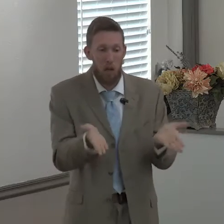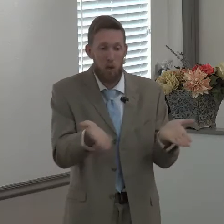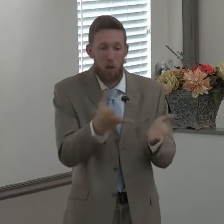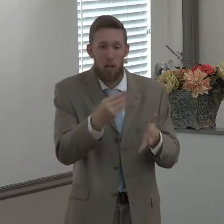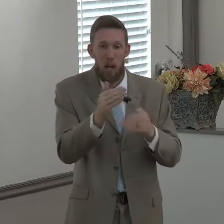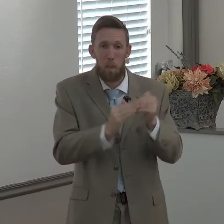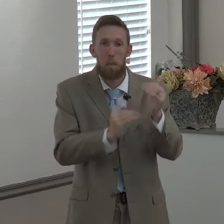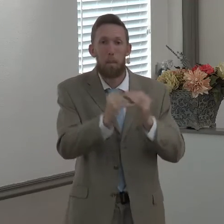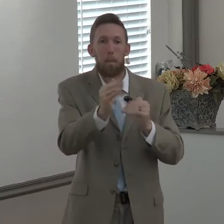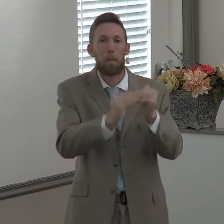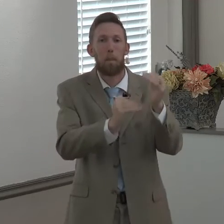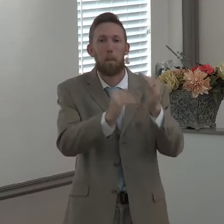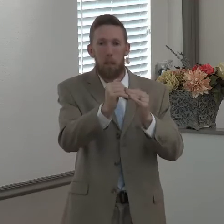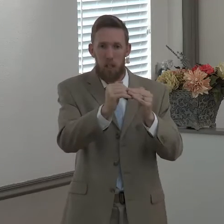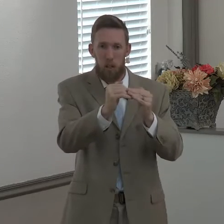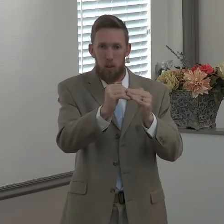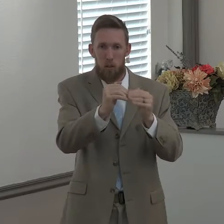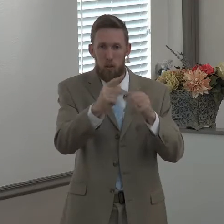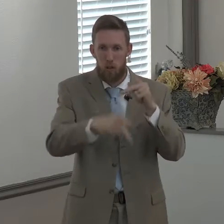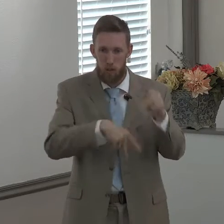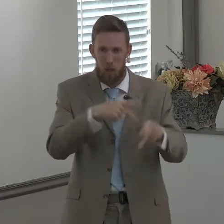Sacrificial love builds people.